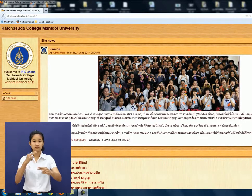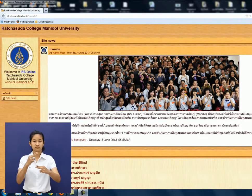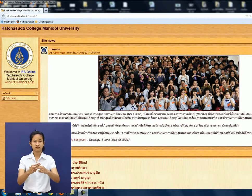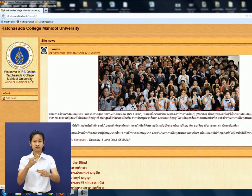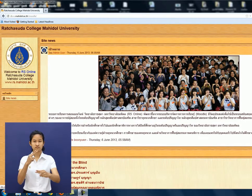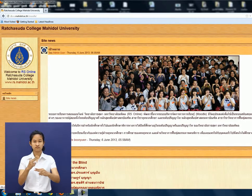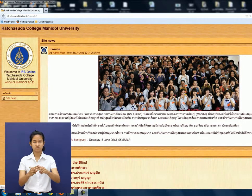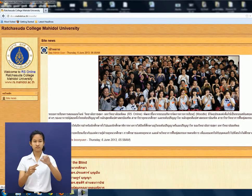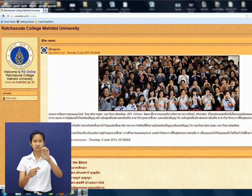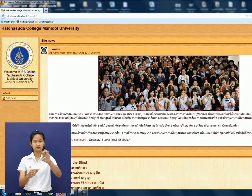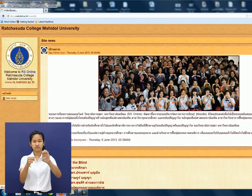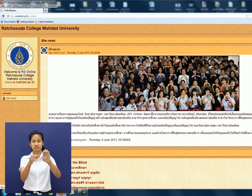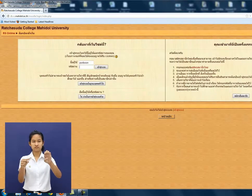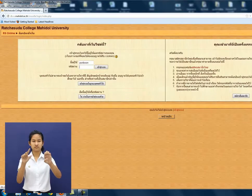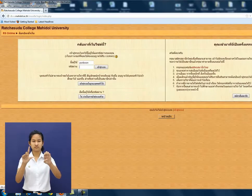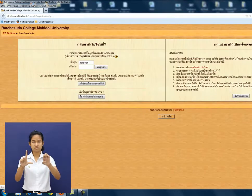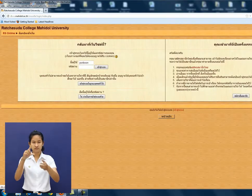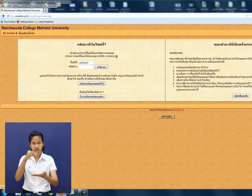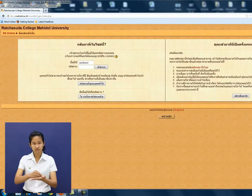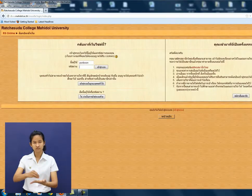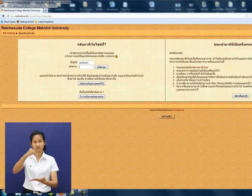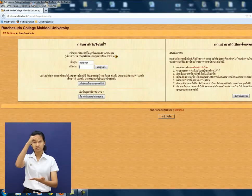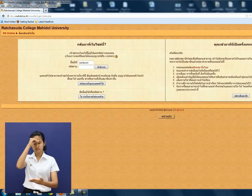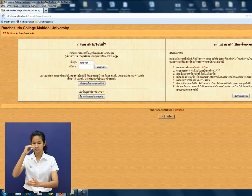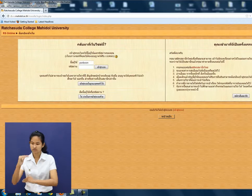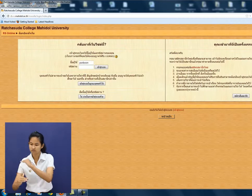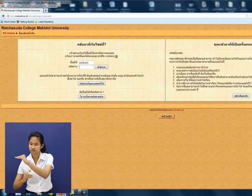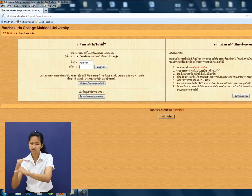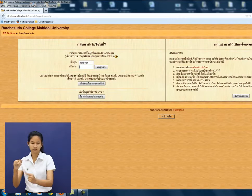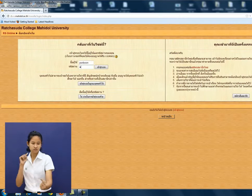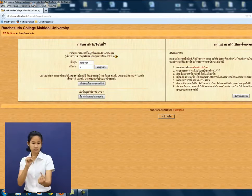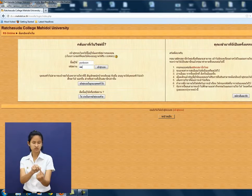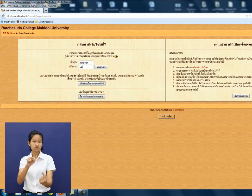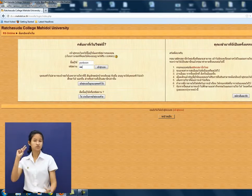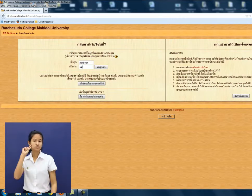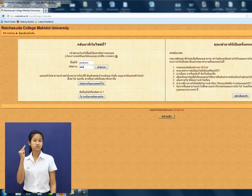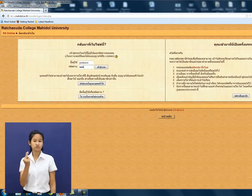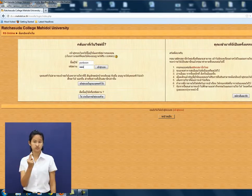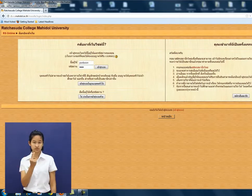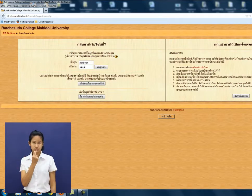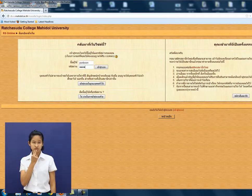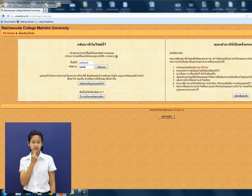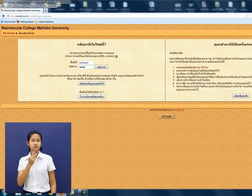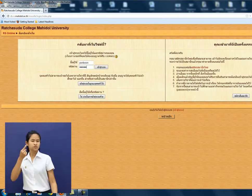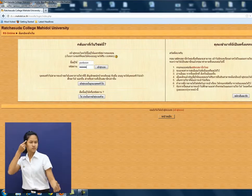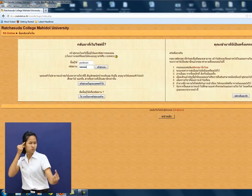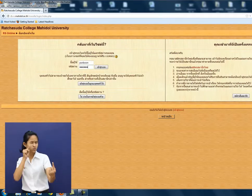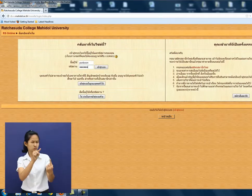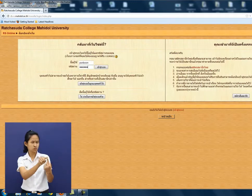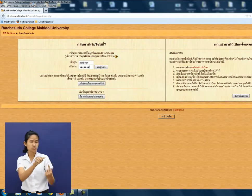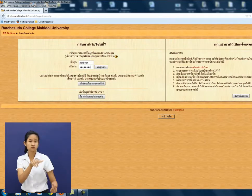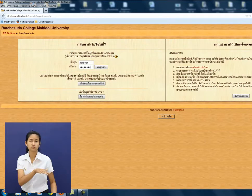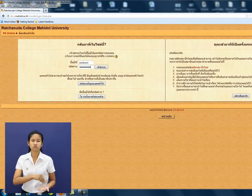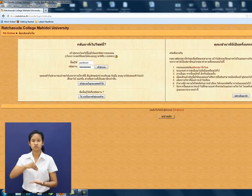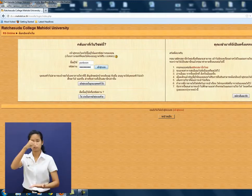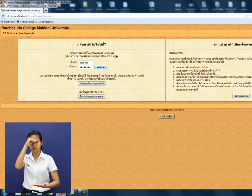This project is the development of e-learning courseware for deaf students. The aim of